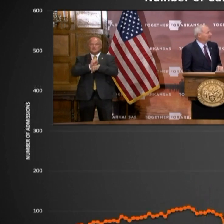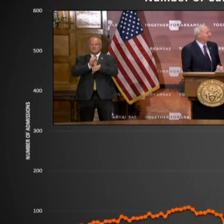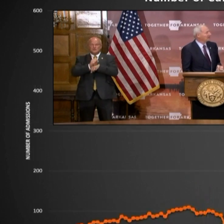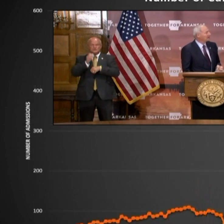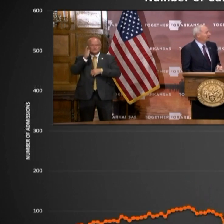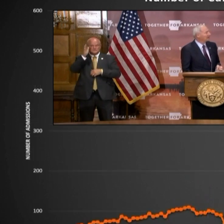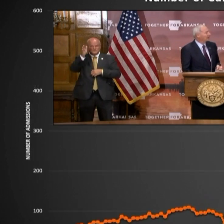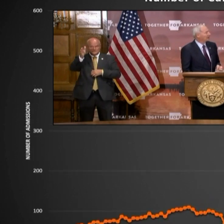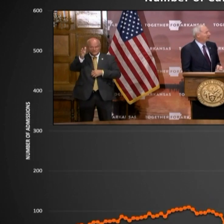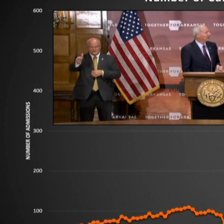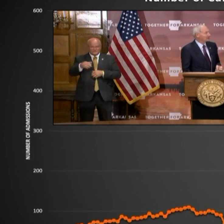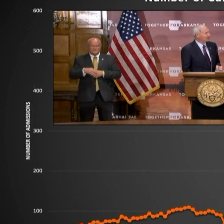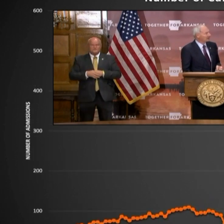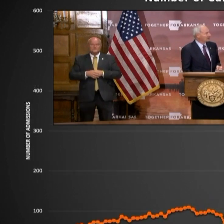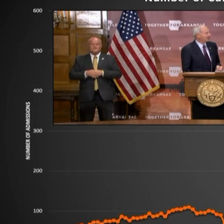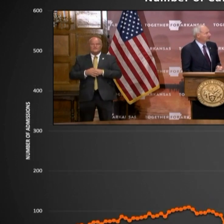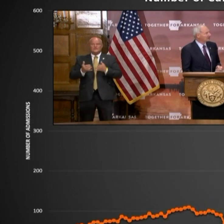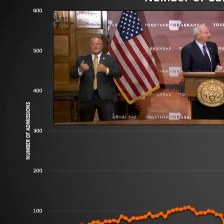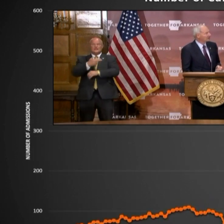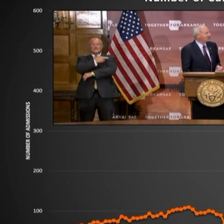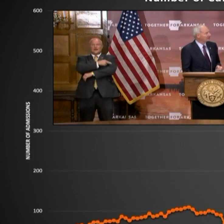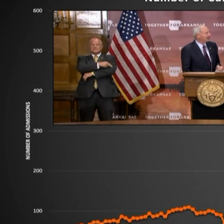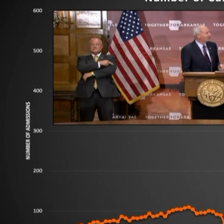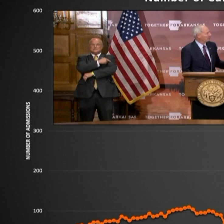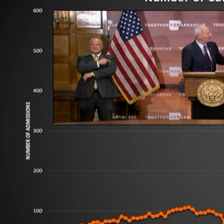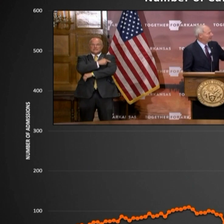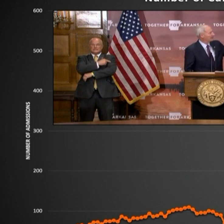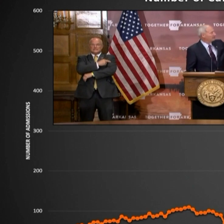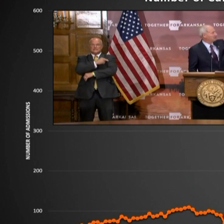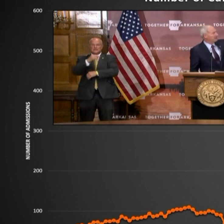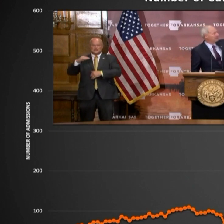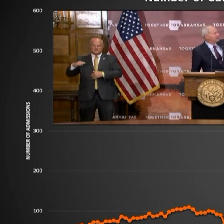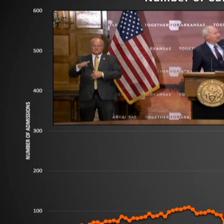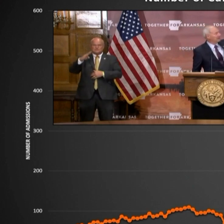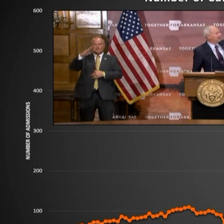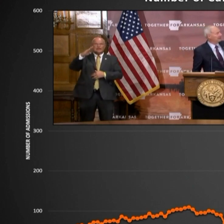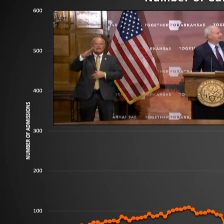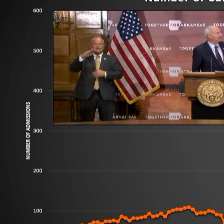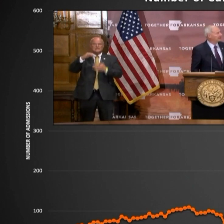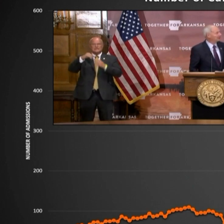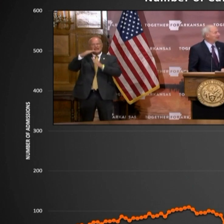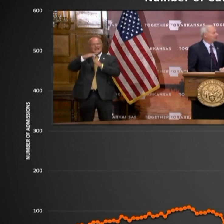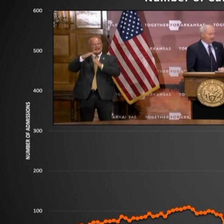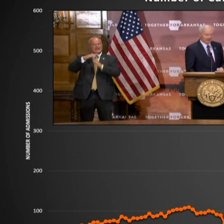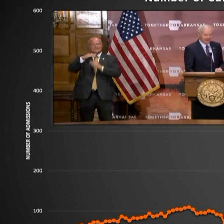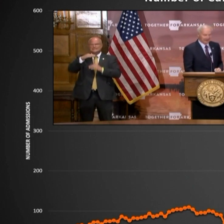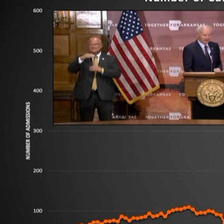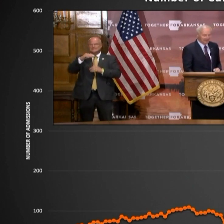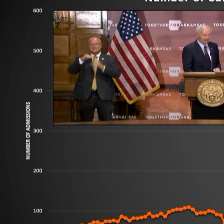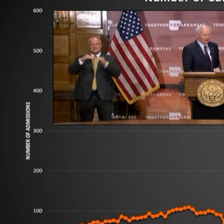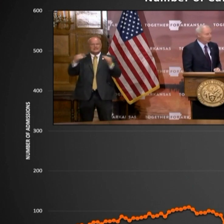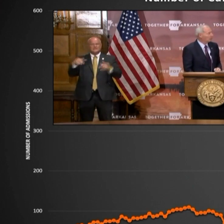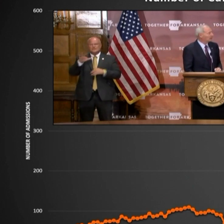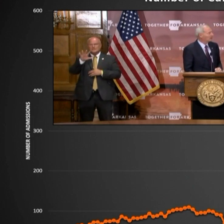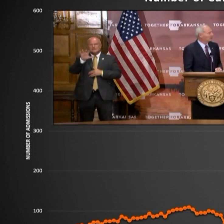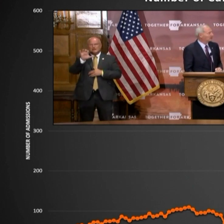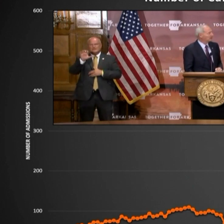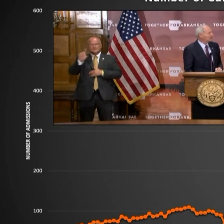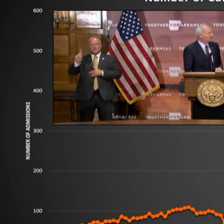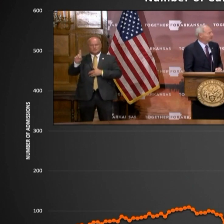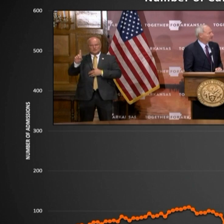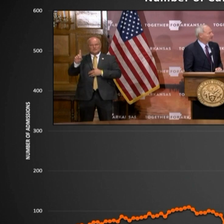one on our hospitalizations, we're back up to that high level at